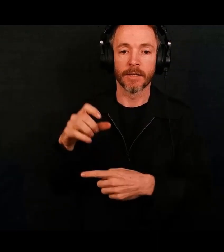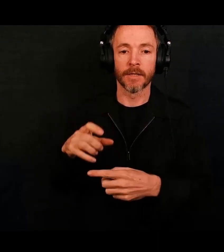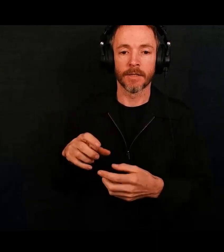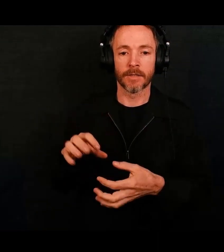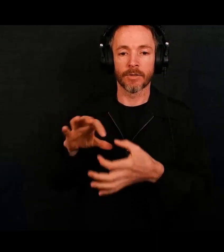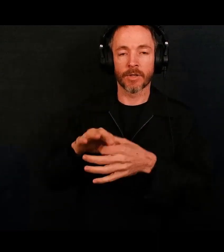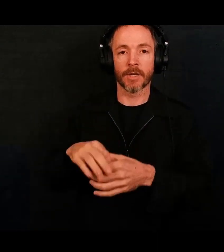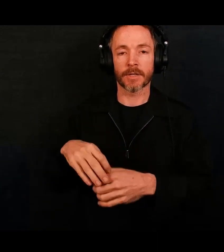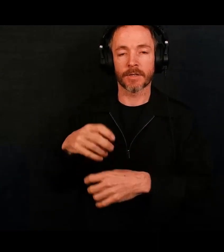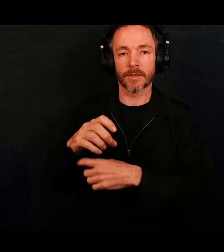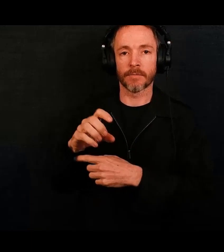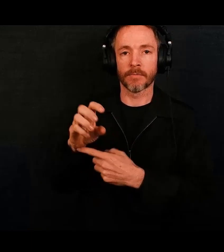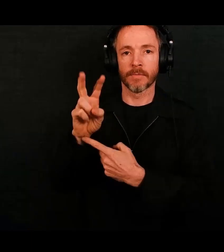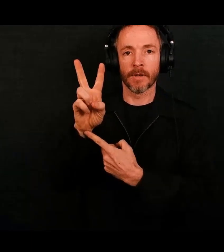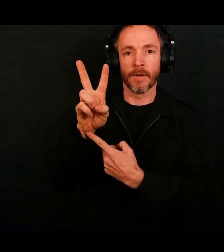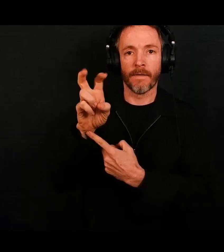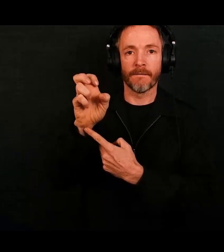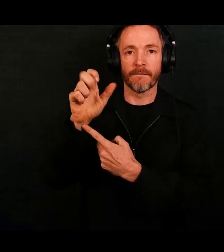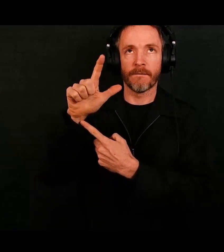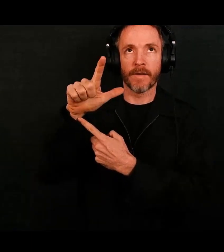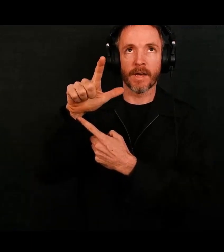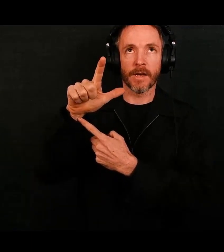epoxy to connect some